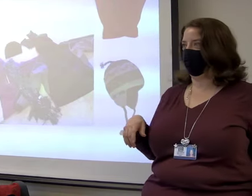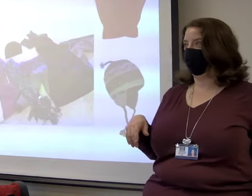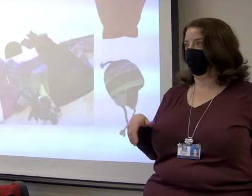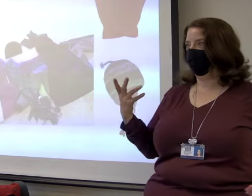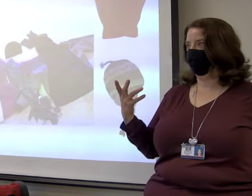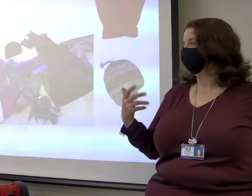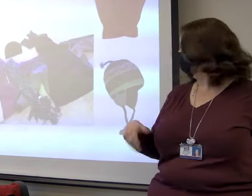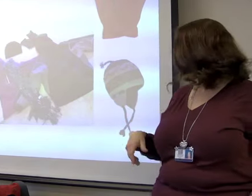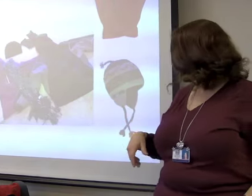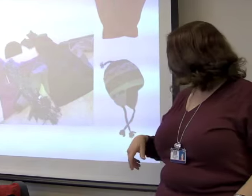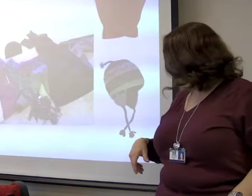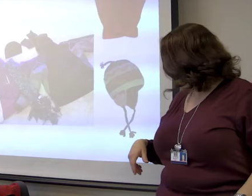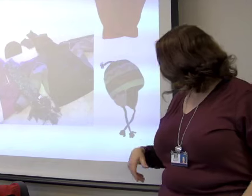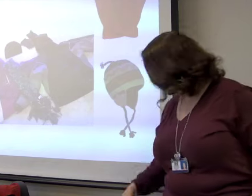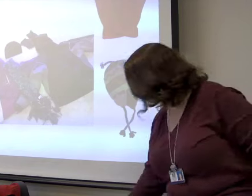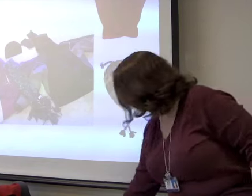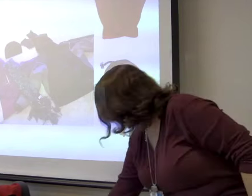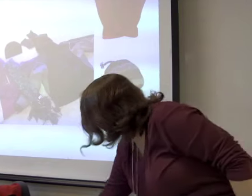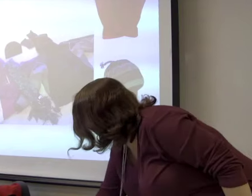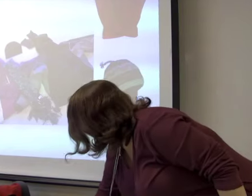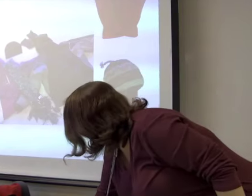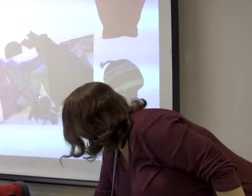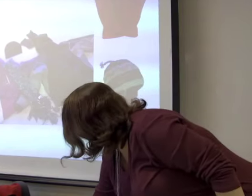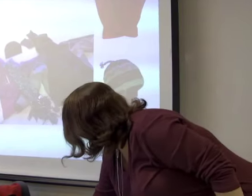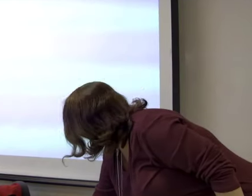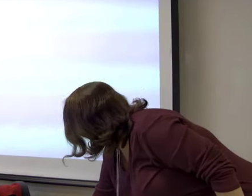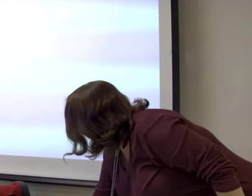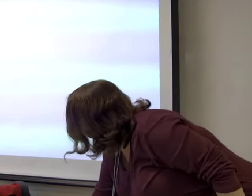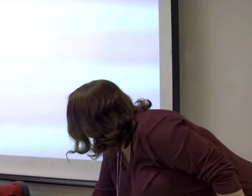right? That's an alien antler.